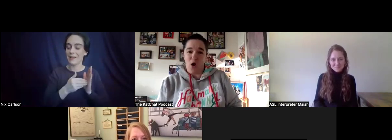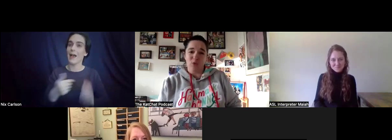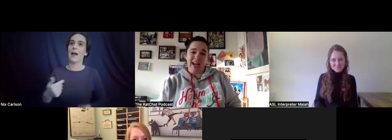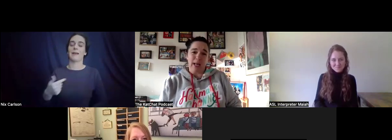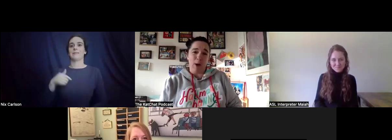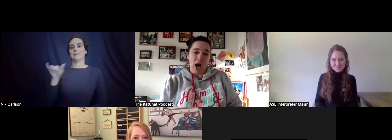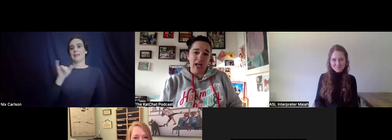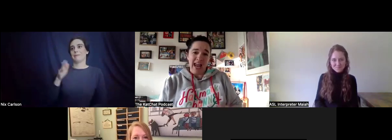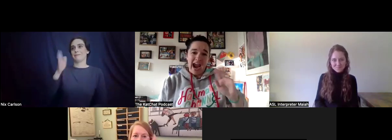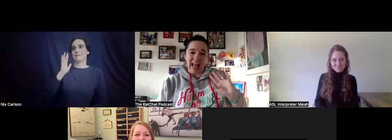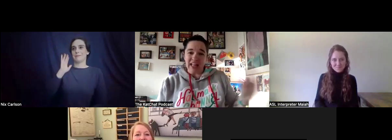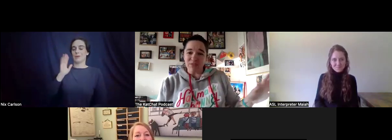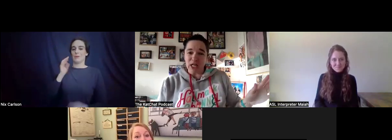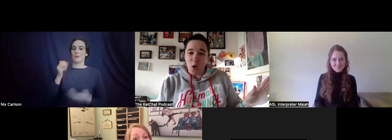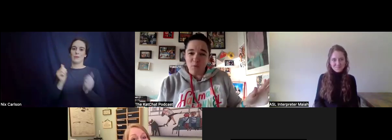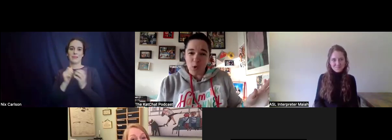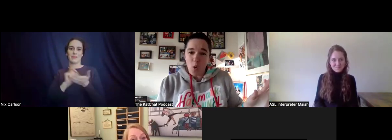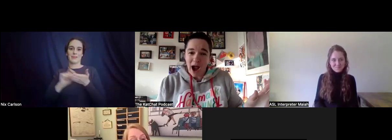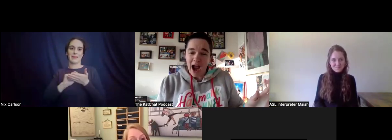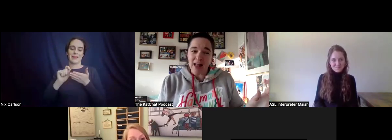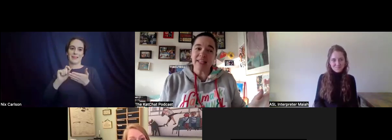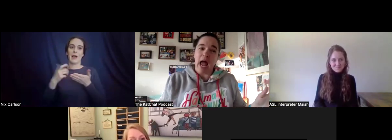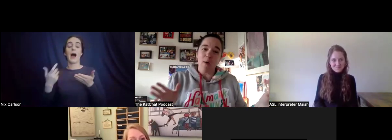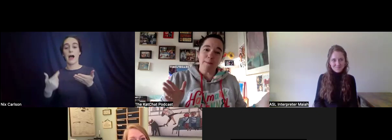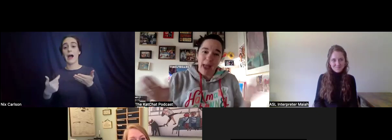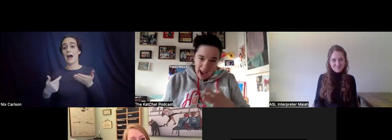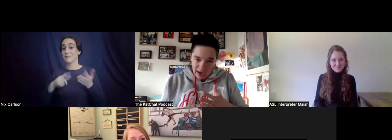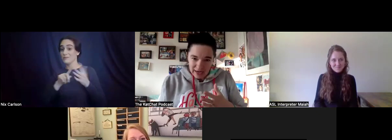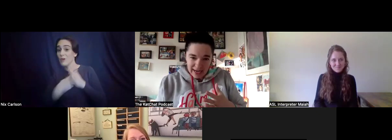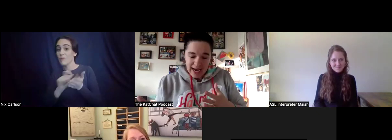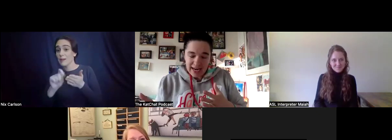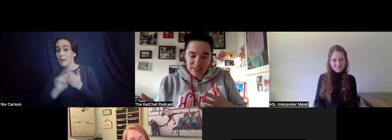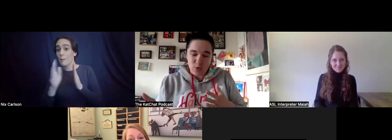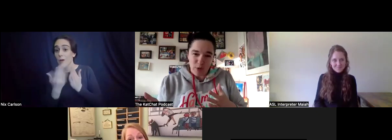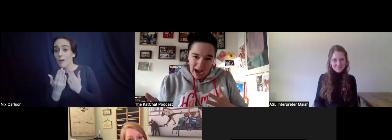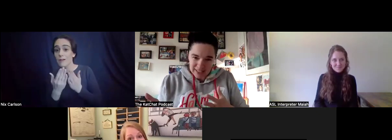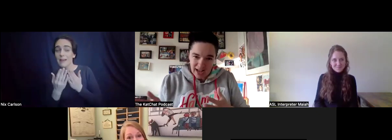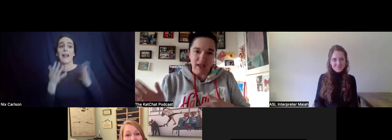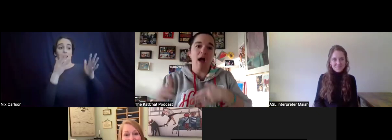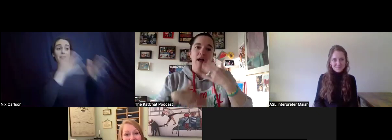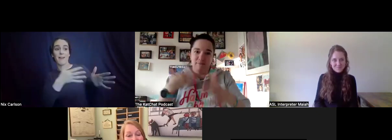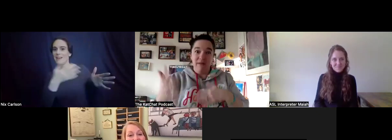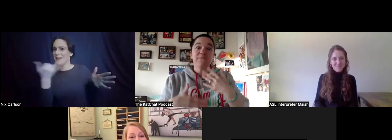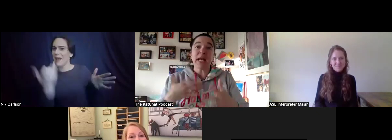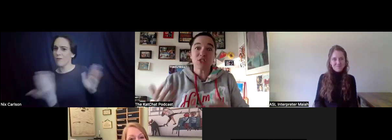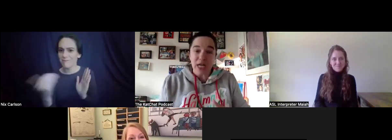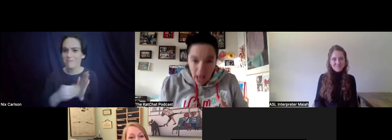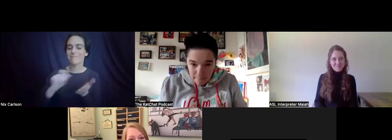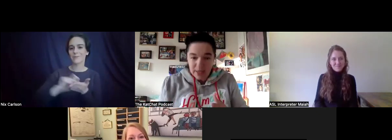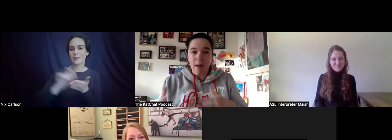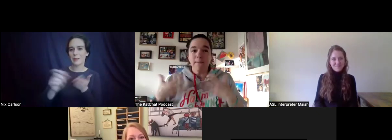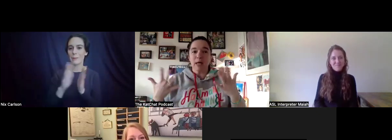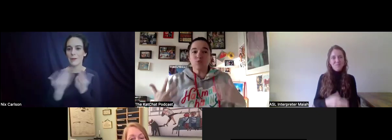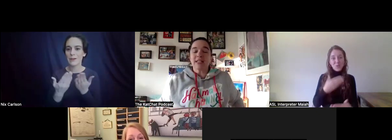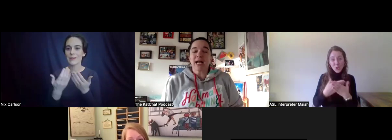I started writing a book, and I left it alone for a while. Now I'm back into the Good. process, finishing it